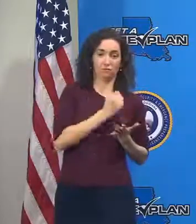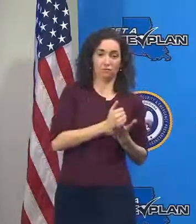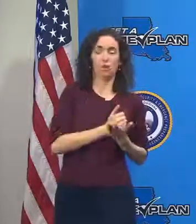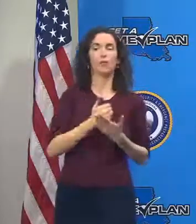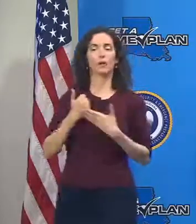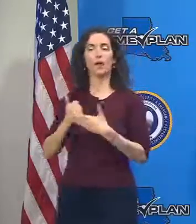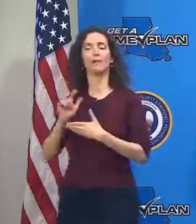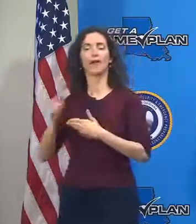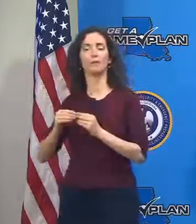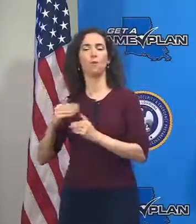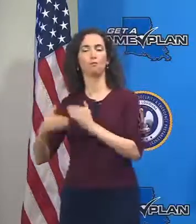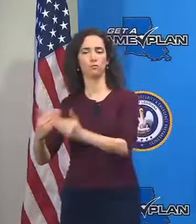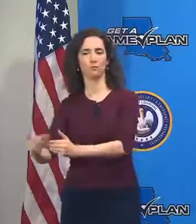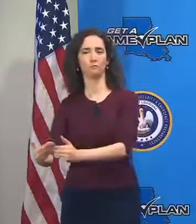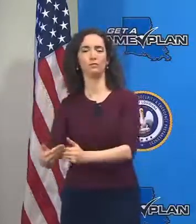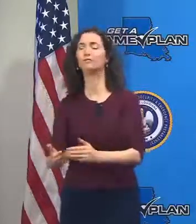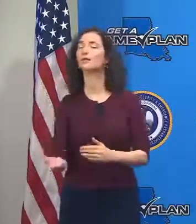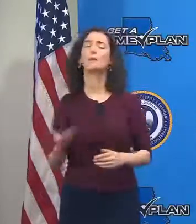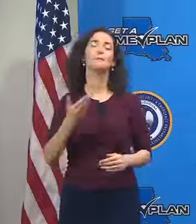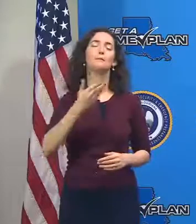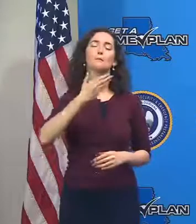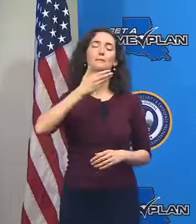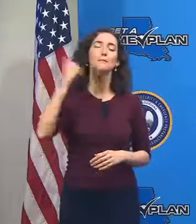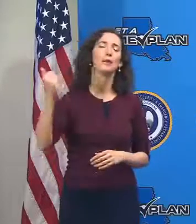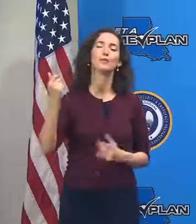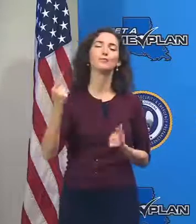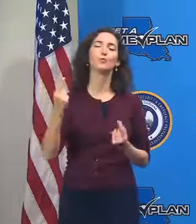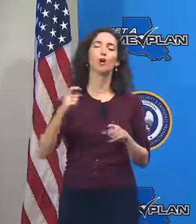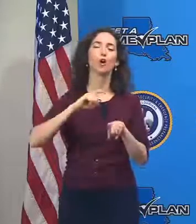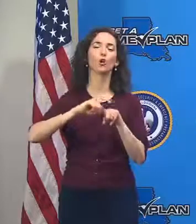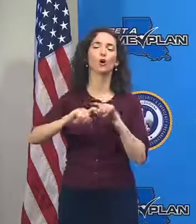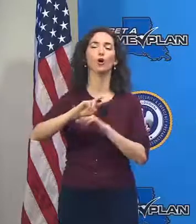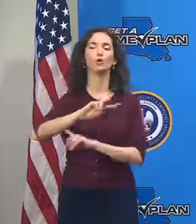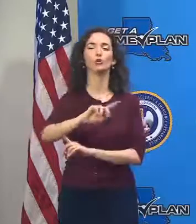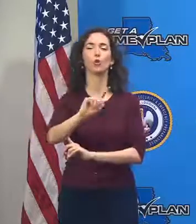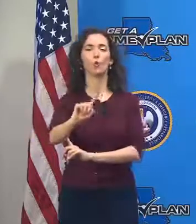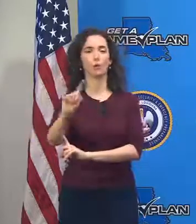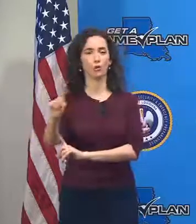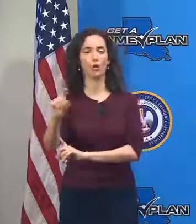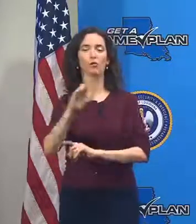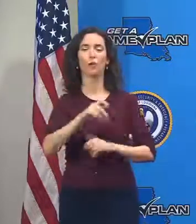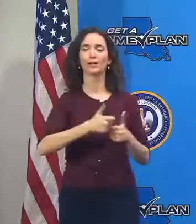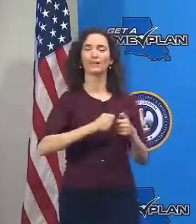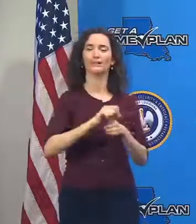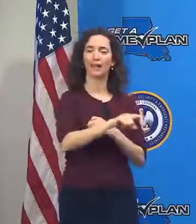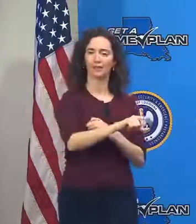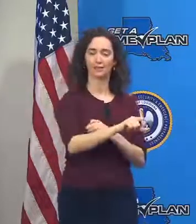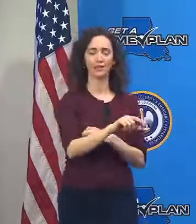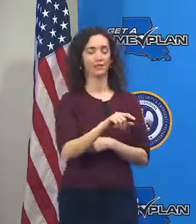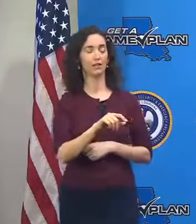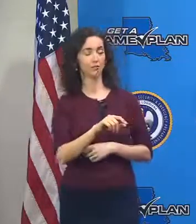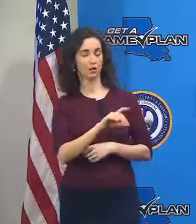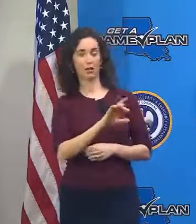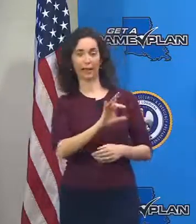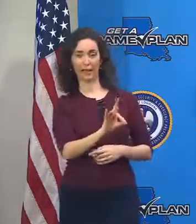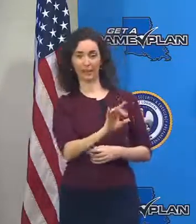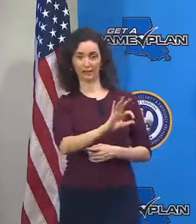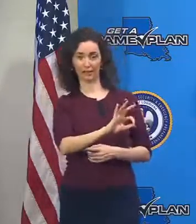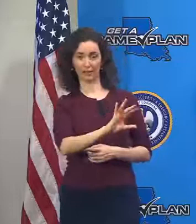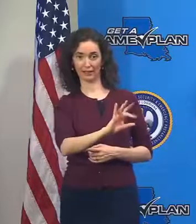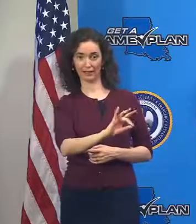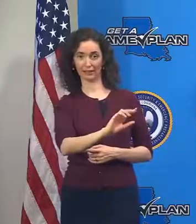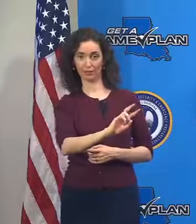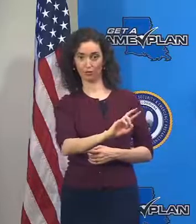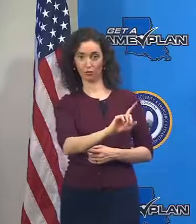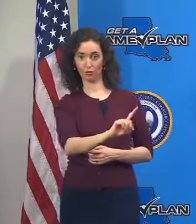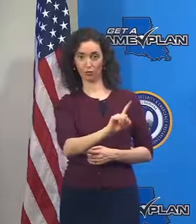that, again, 211, one of the best partners in the state. You can text LADSNAP to